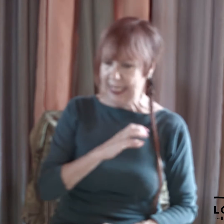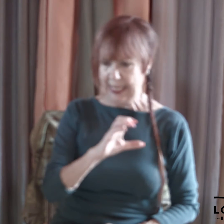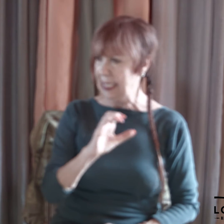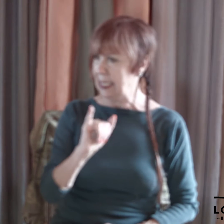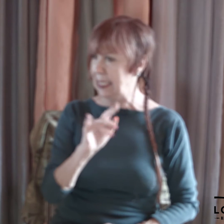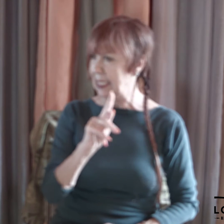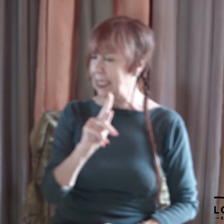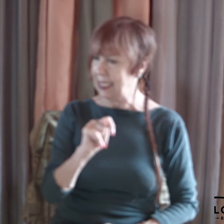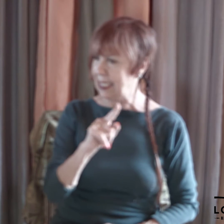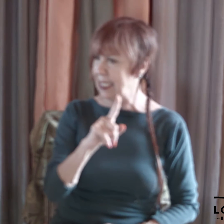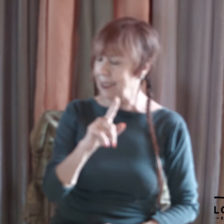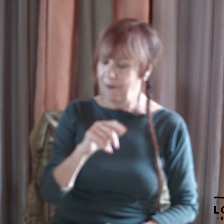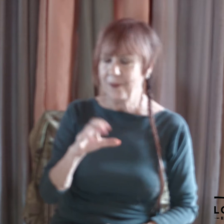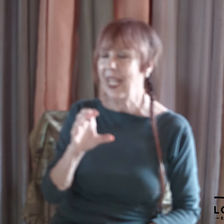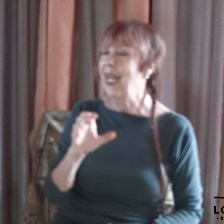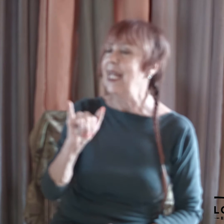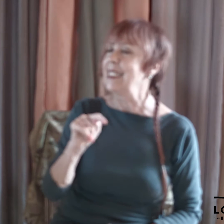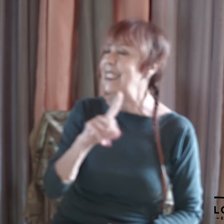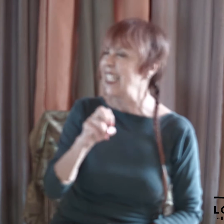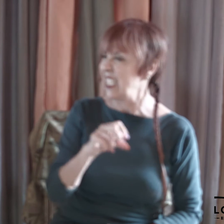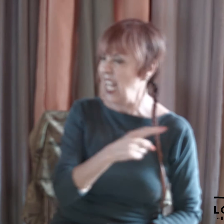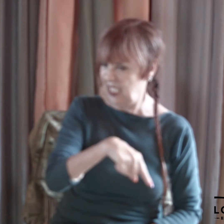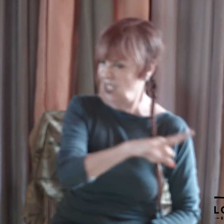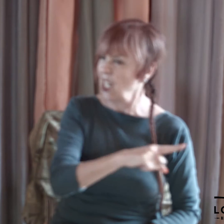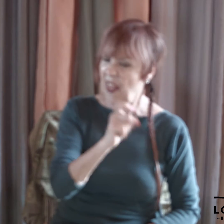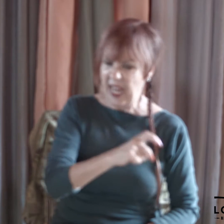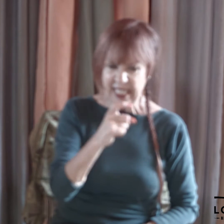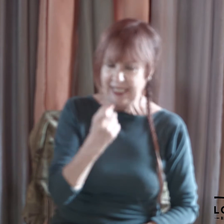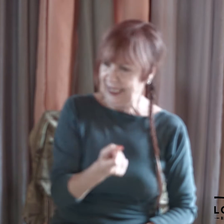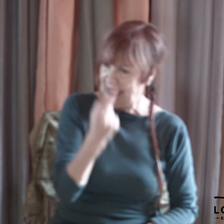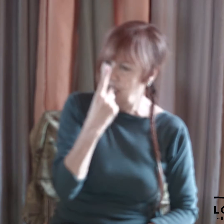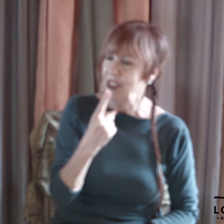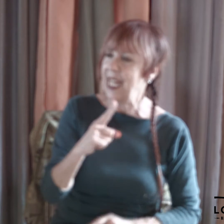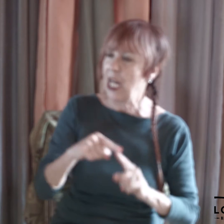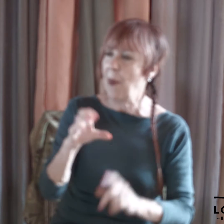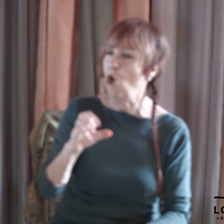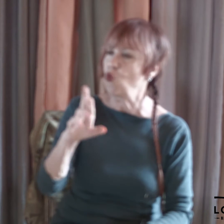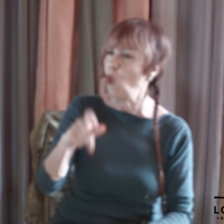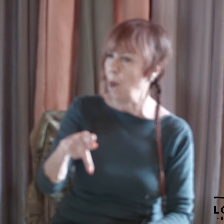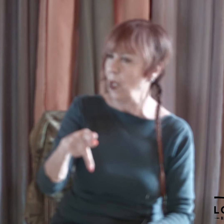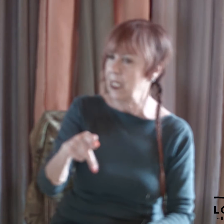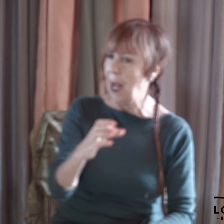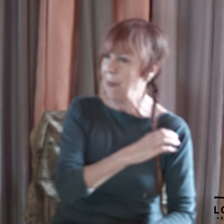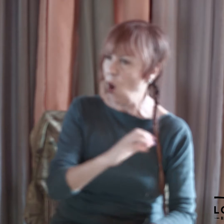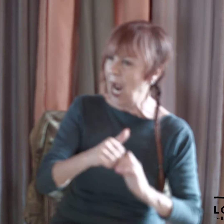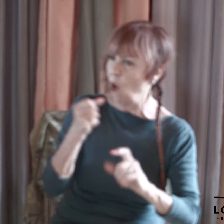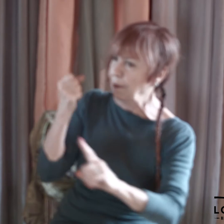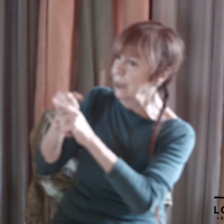should understand about corporate power and how it influences government? Well, I think that what they should